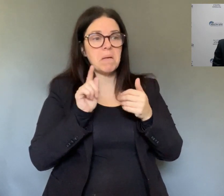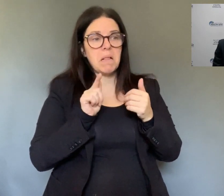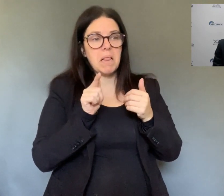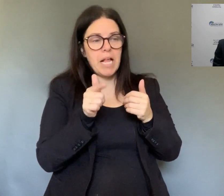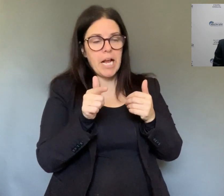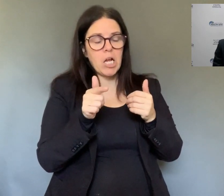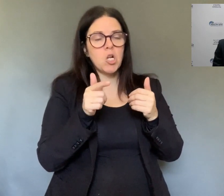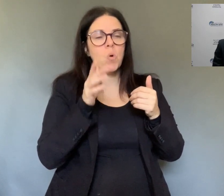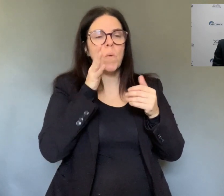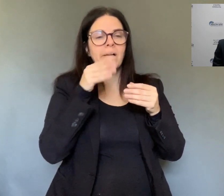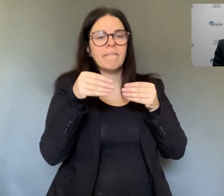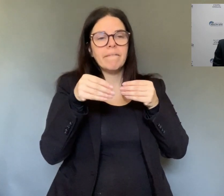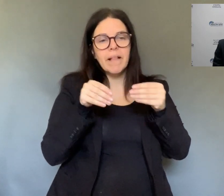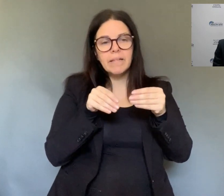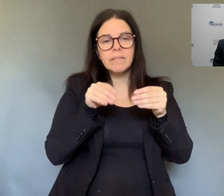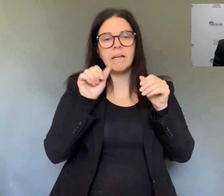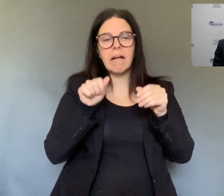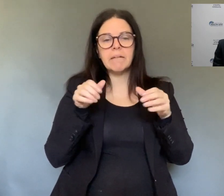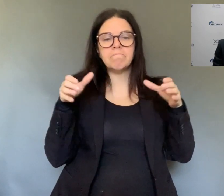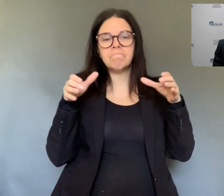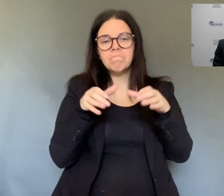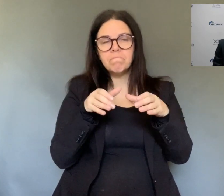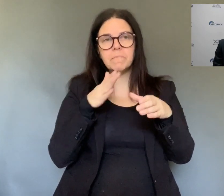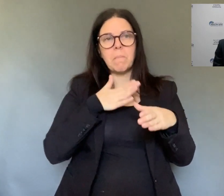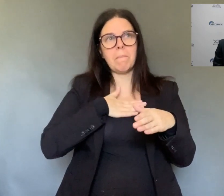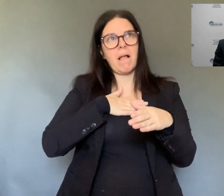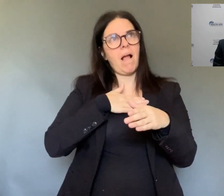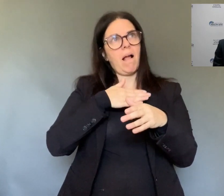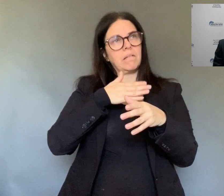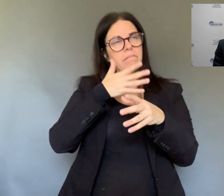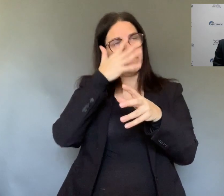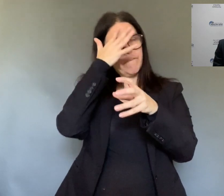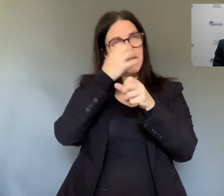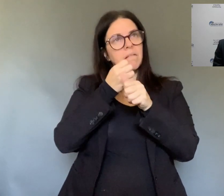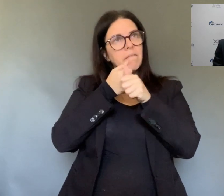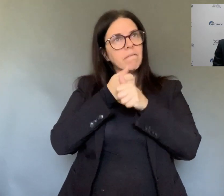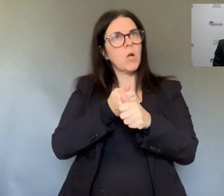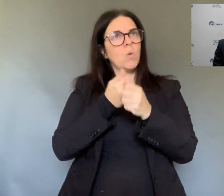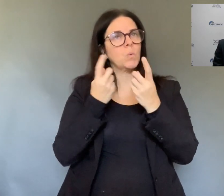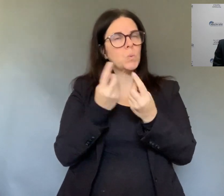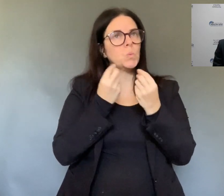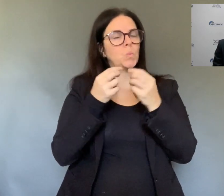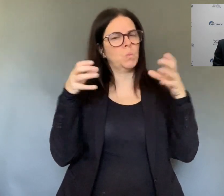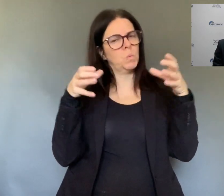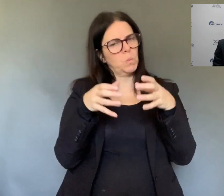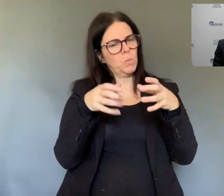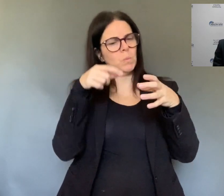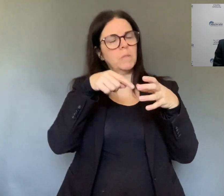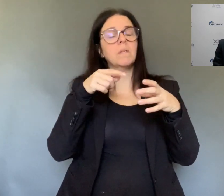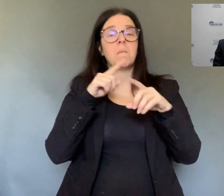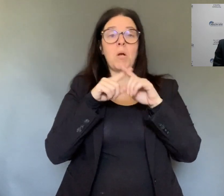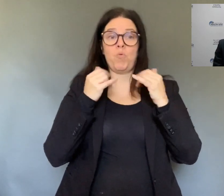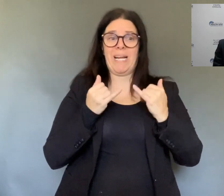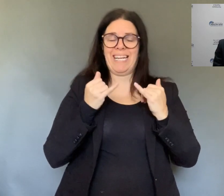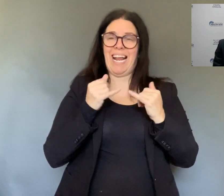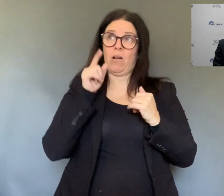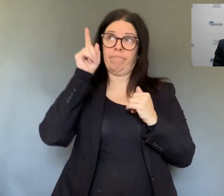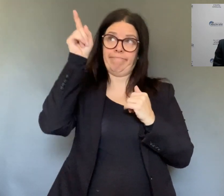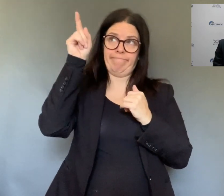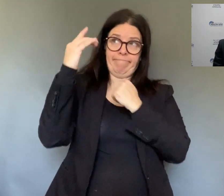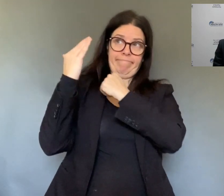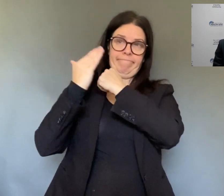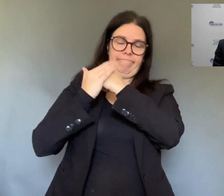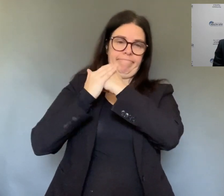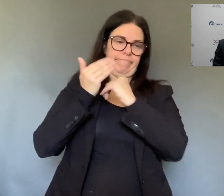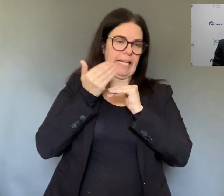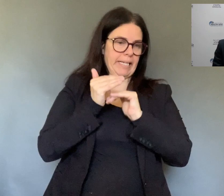in terms of where people can practice their faith. At this point, we are just following what the Emergency Management and Civil Protection Act is